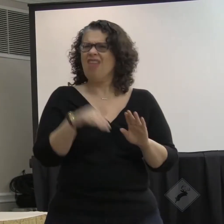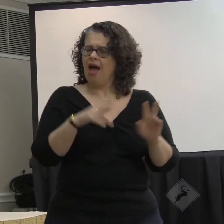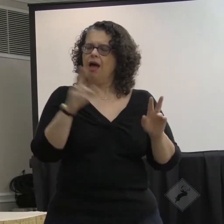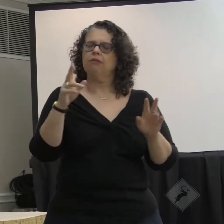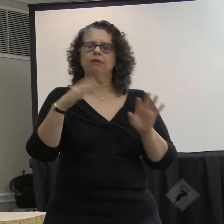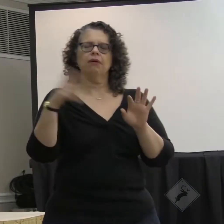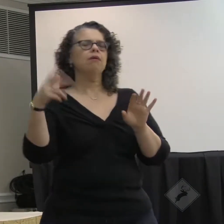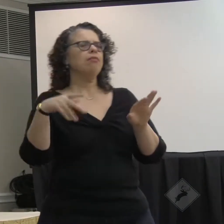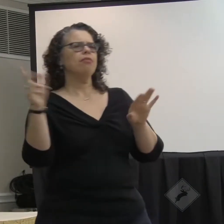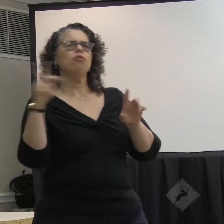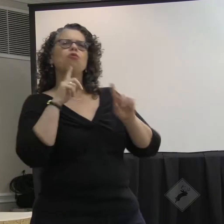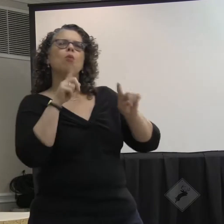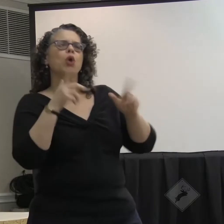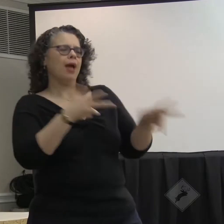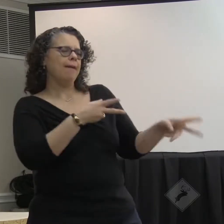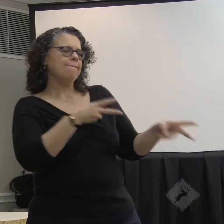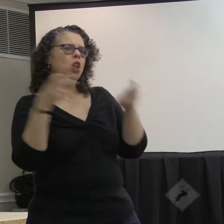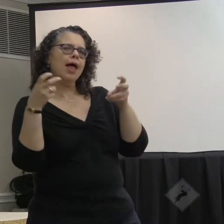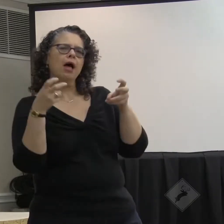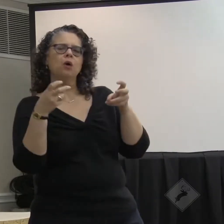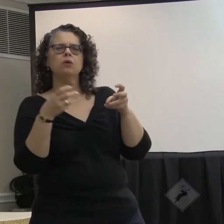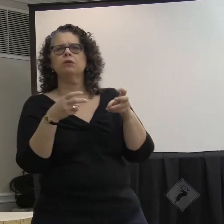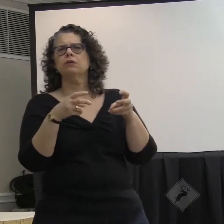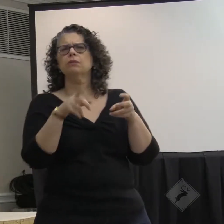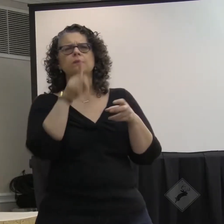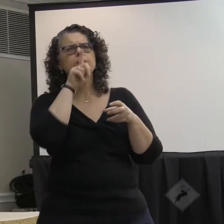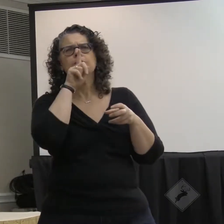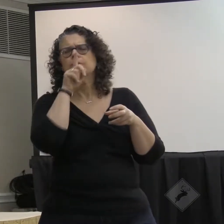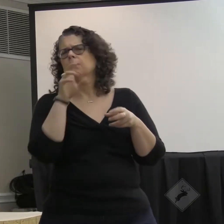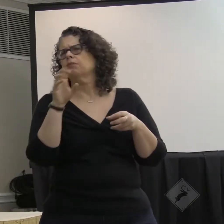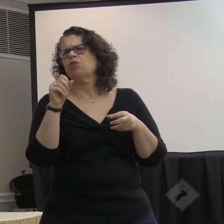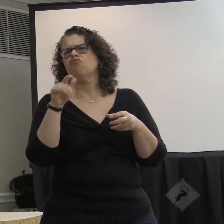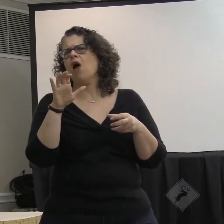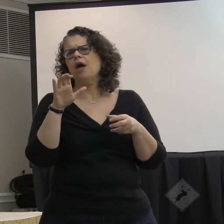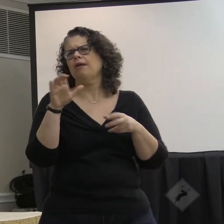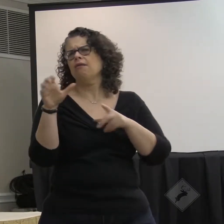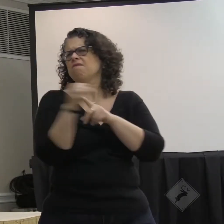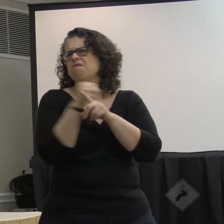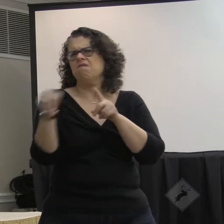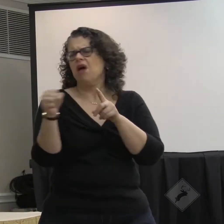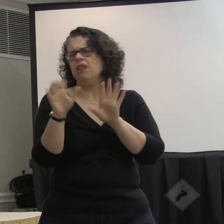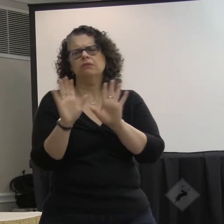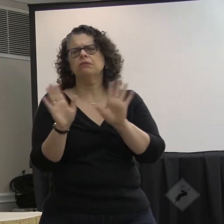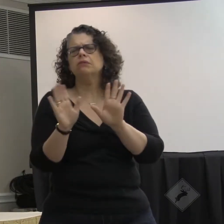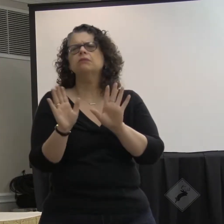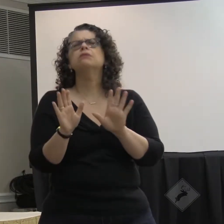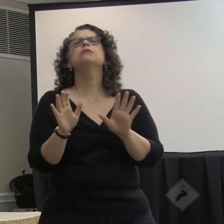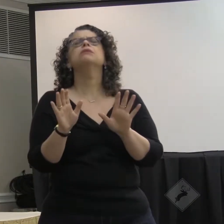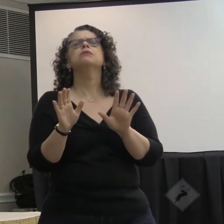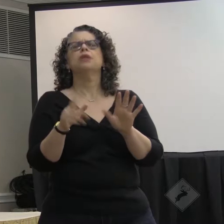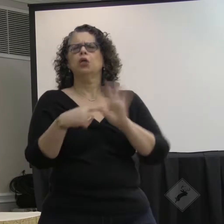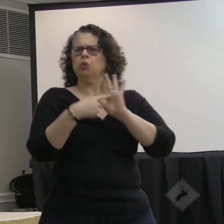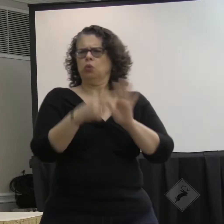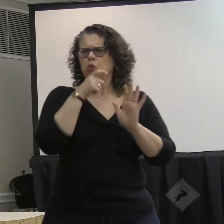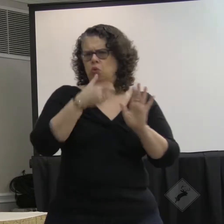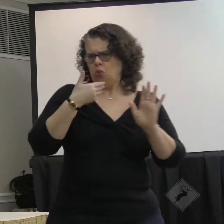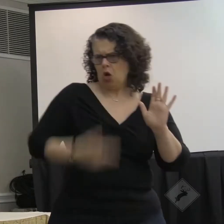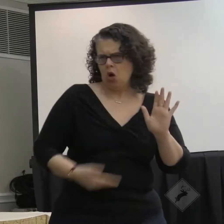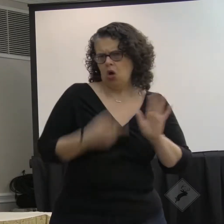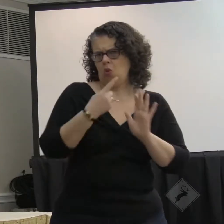pull out. It doesn't include the eroticizing violence part, and it shows exactly who and what we